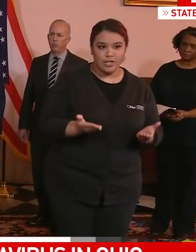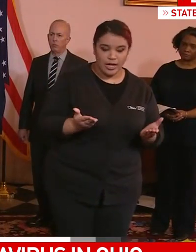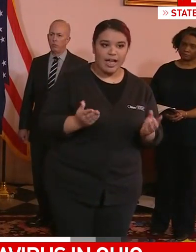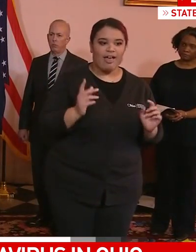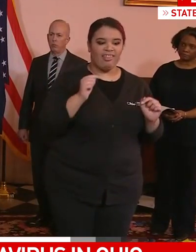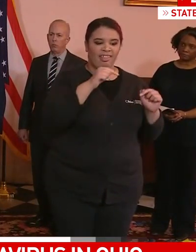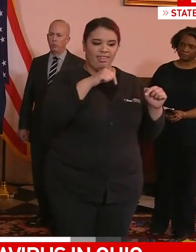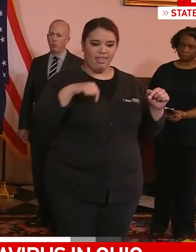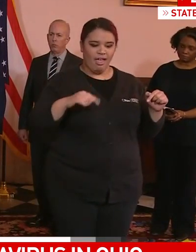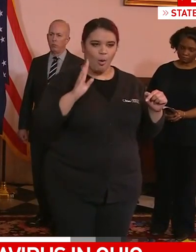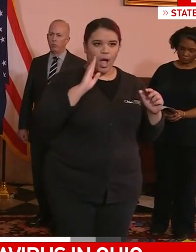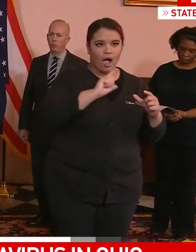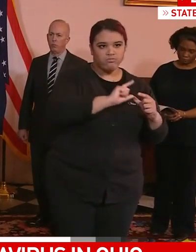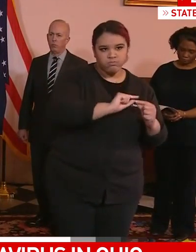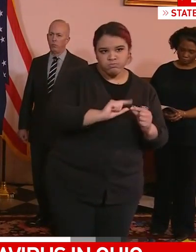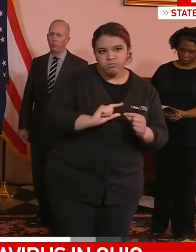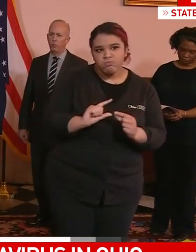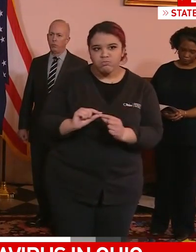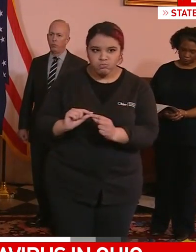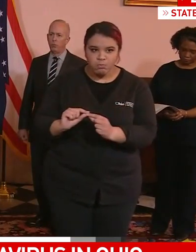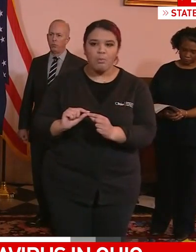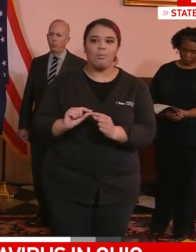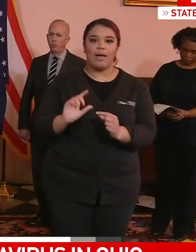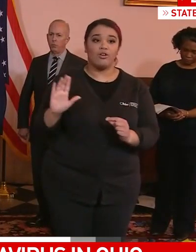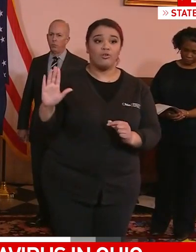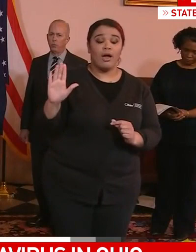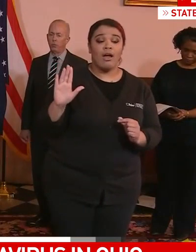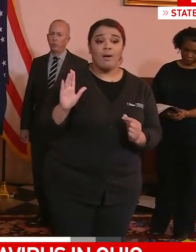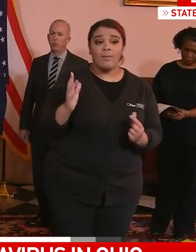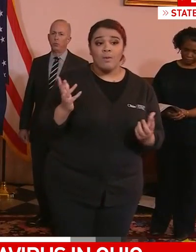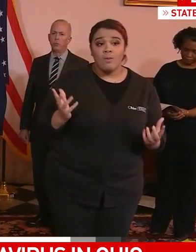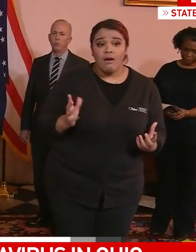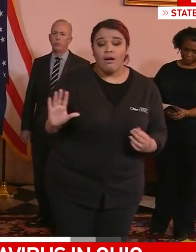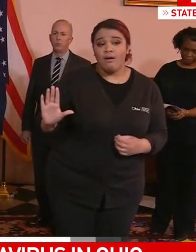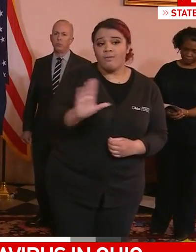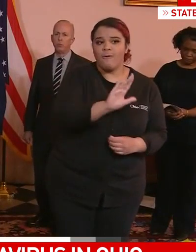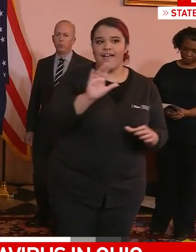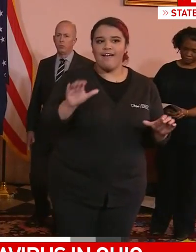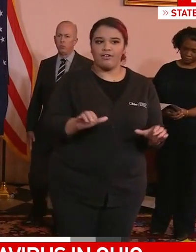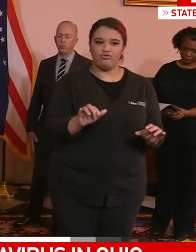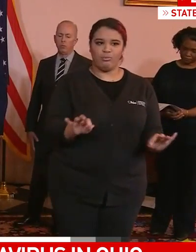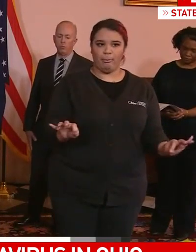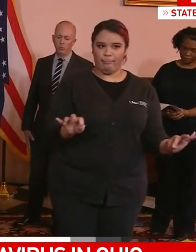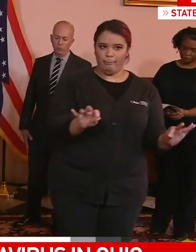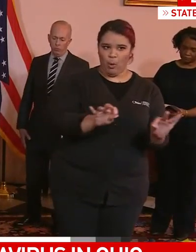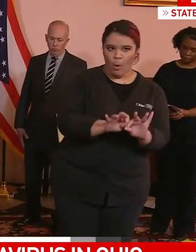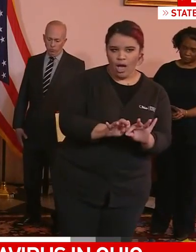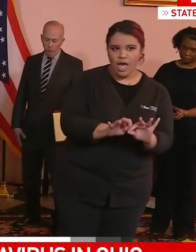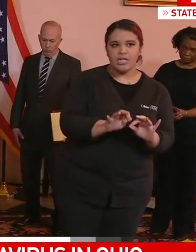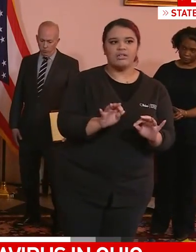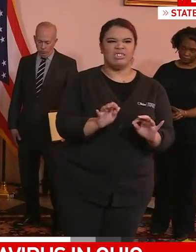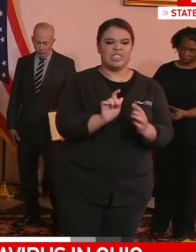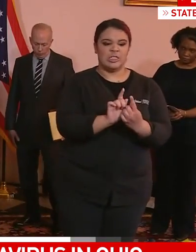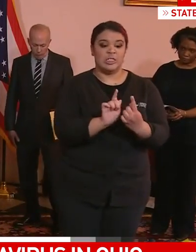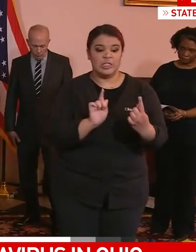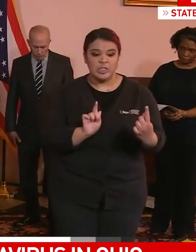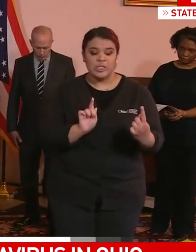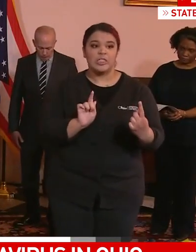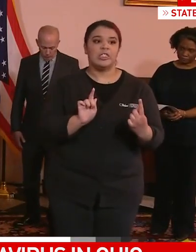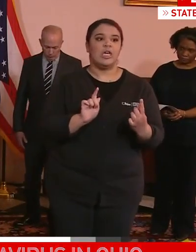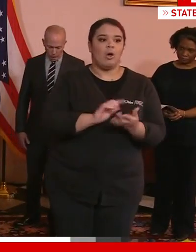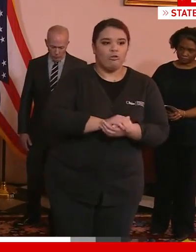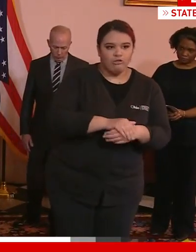and everything we do right now really does matter. And tomorrow, I'm going to talk a little bit more. I just had